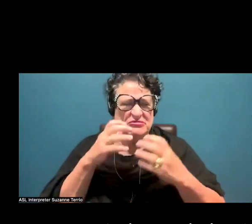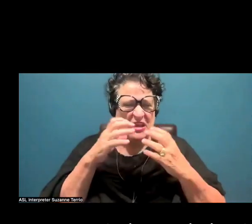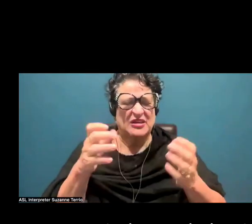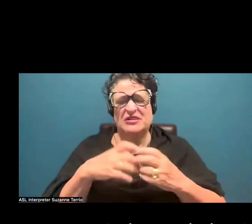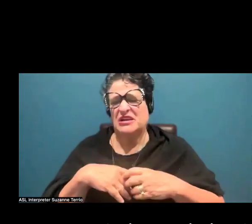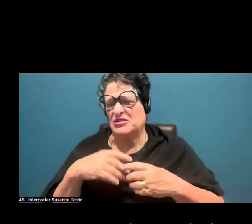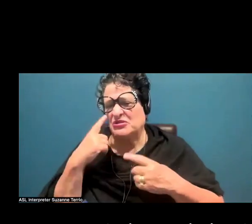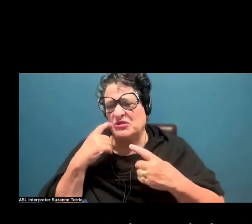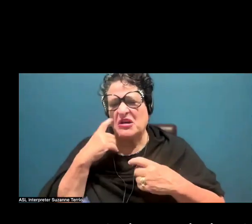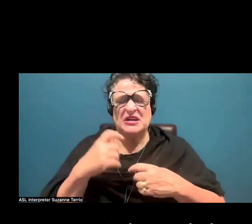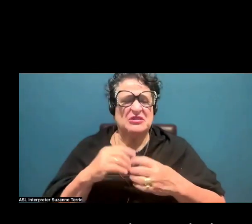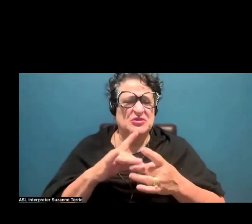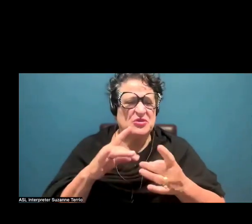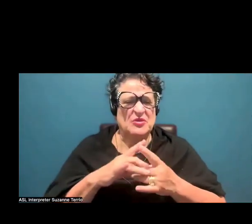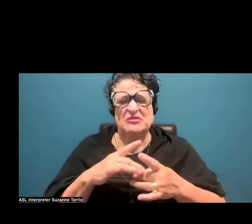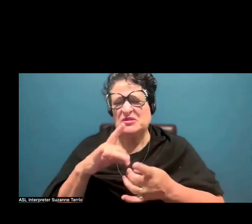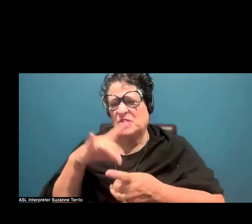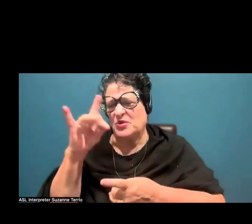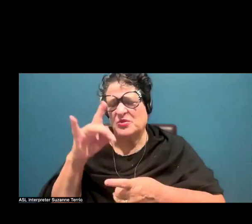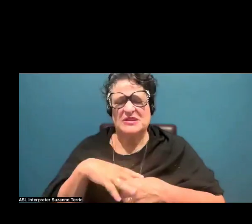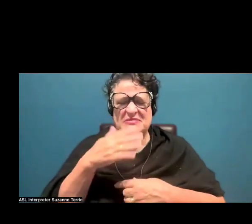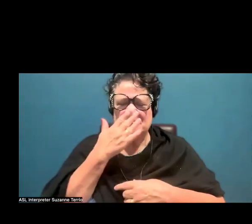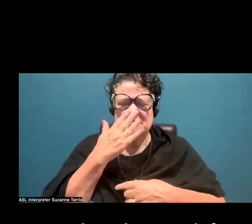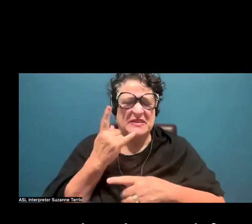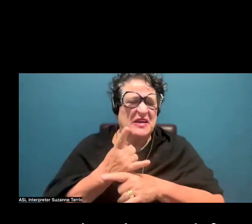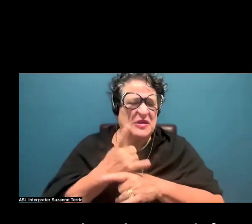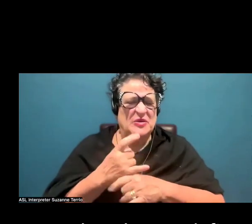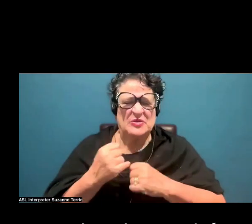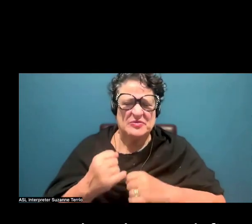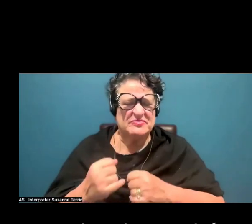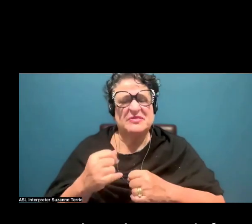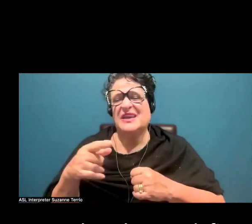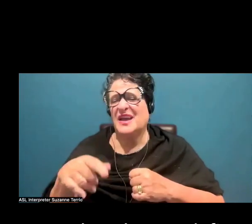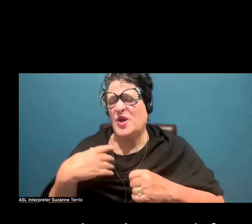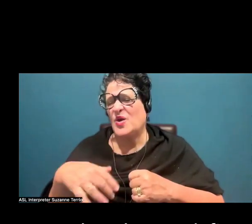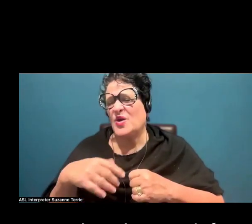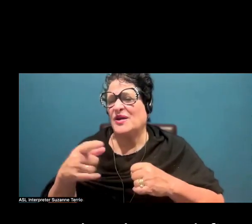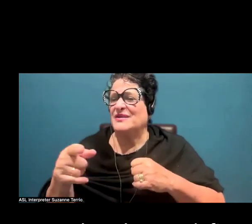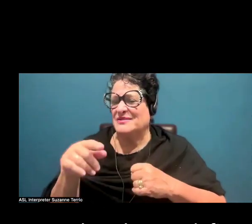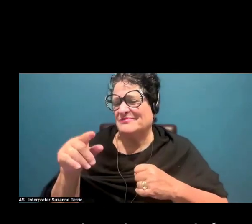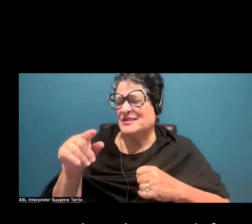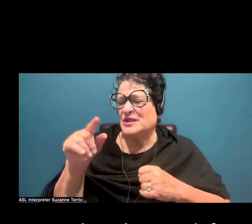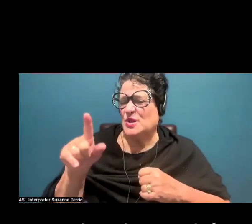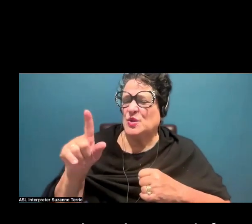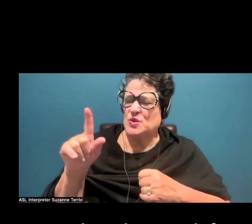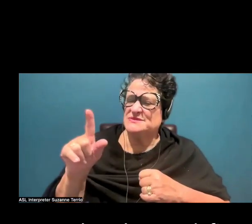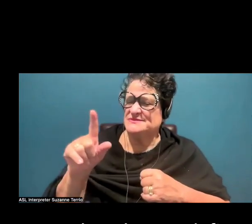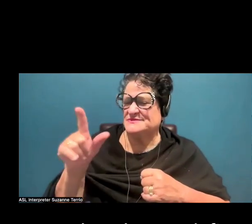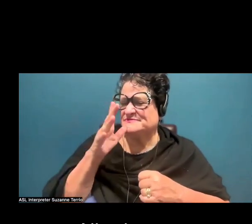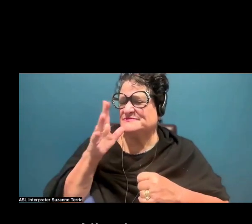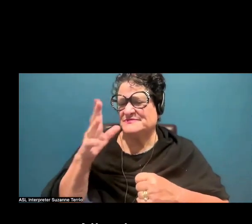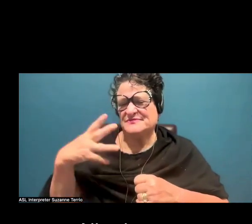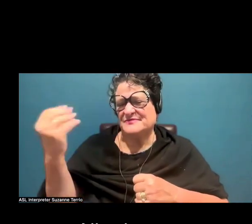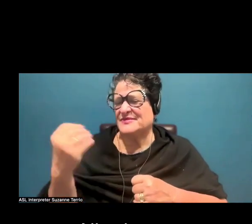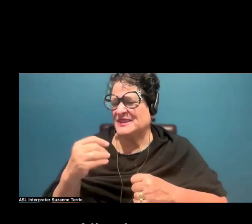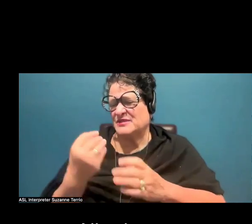and ghosts, and the smell of alcohol. I guess I understand it. Luce's mom left spring of last year, and then Luce disappeared that summer. Both